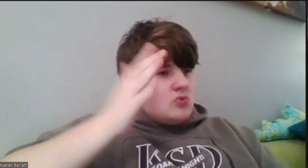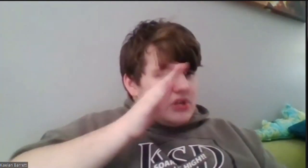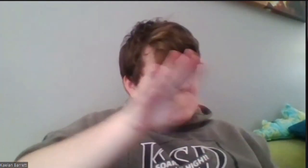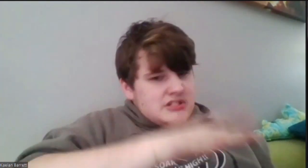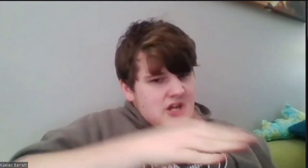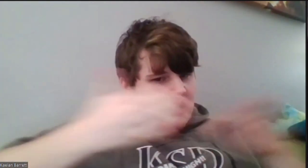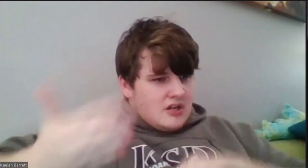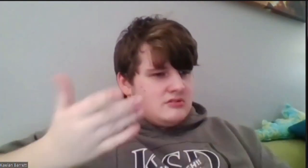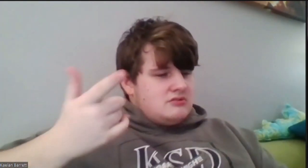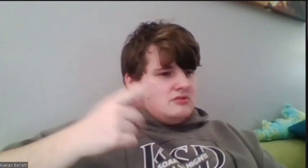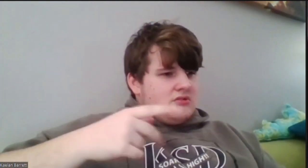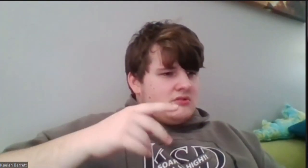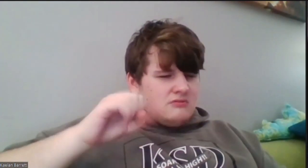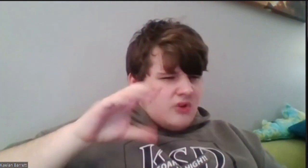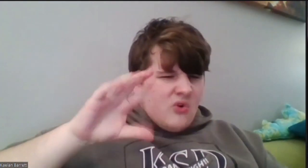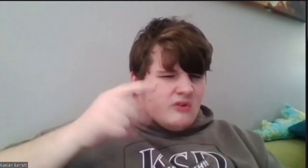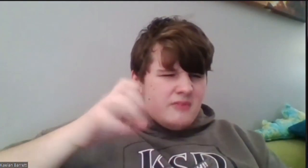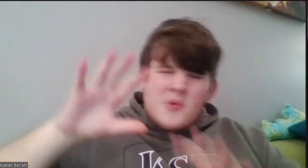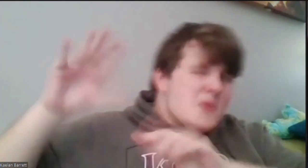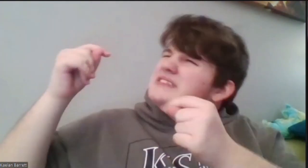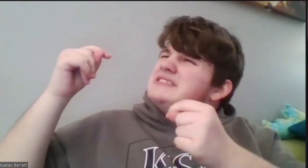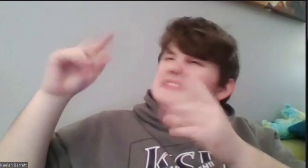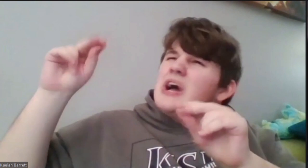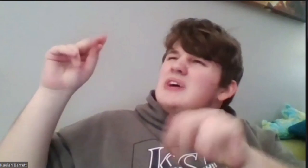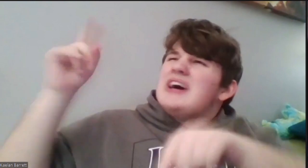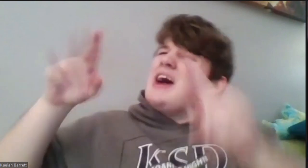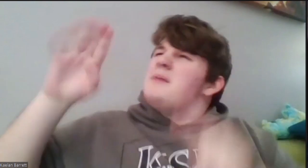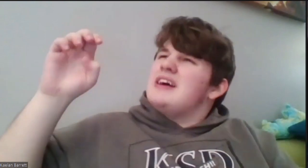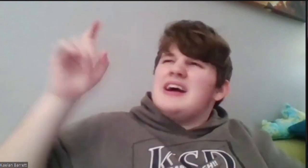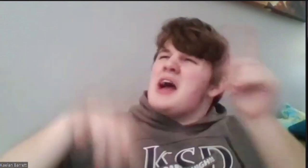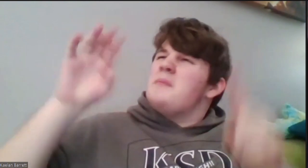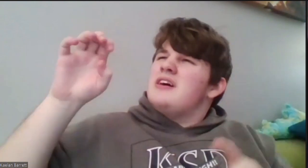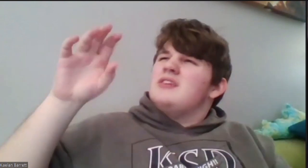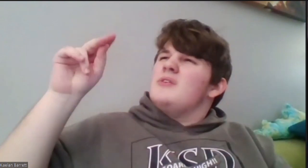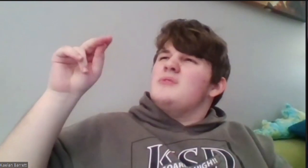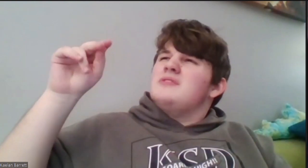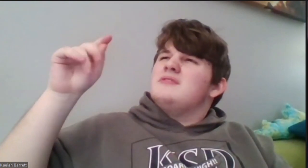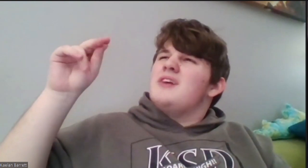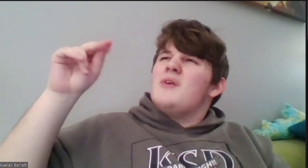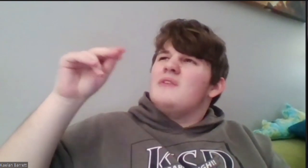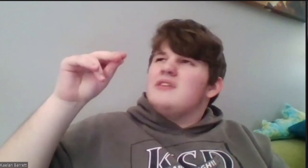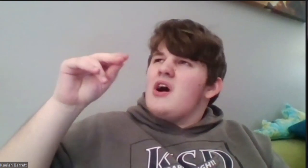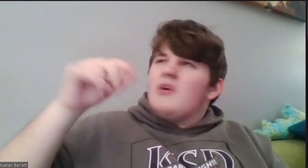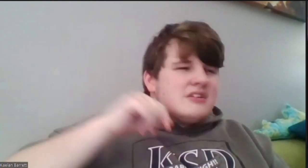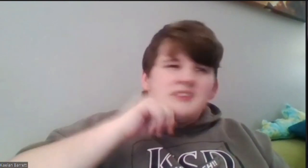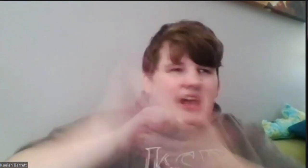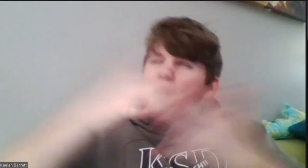And in a few days, he's going to pass." And Scrooge says, "No, no, no, no, what? What? That can't be. There's no